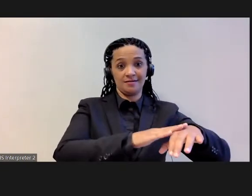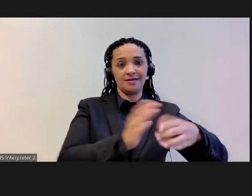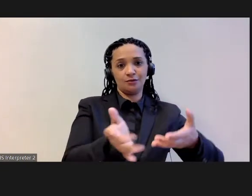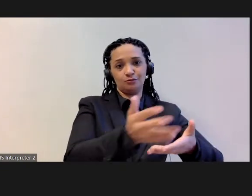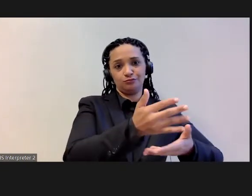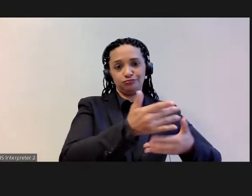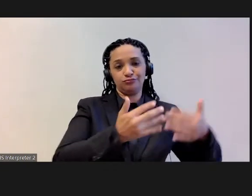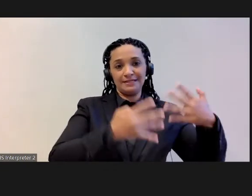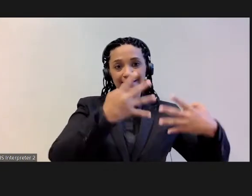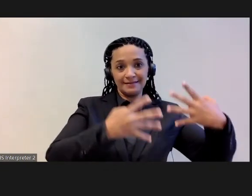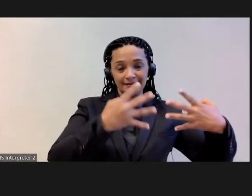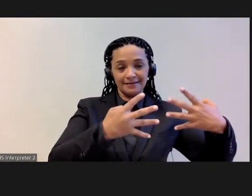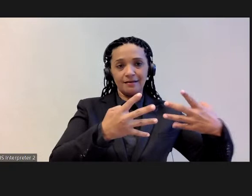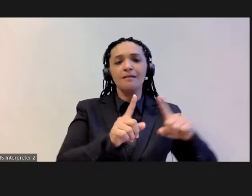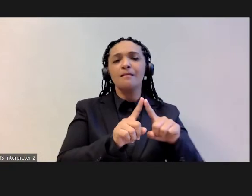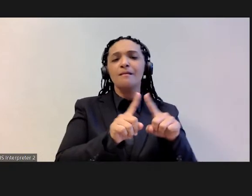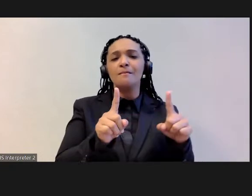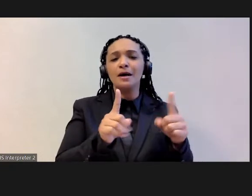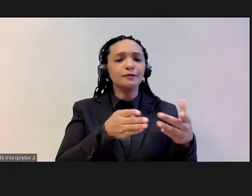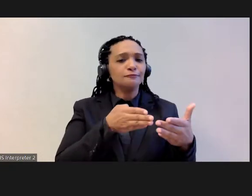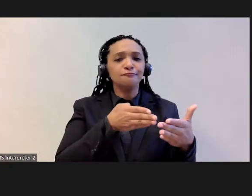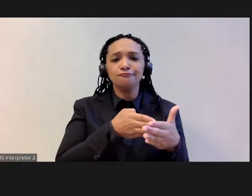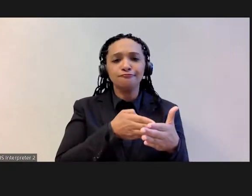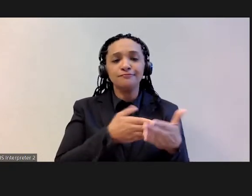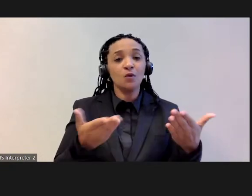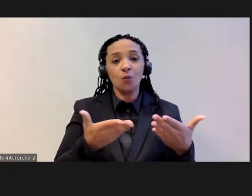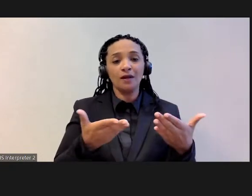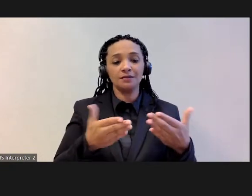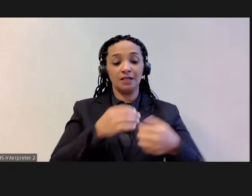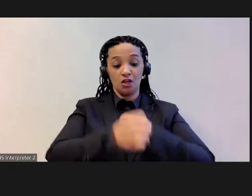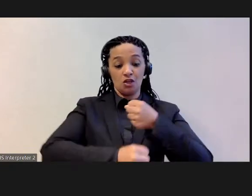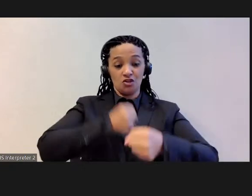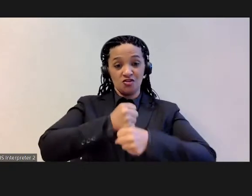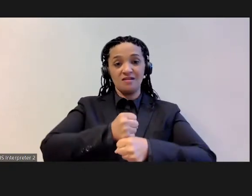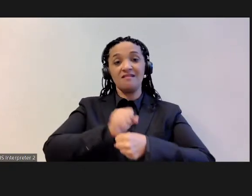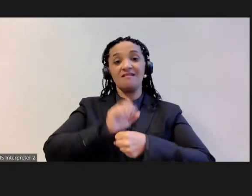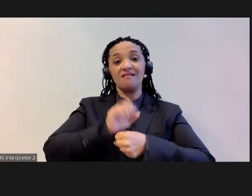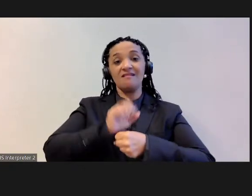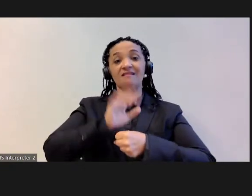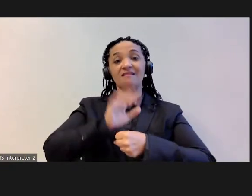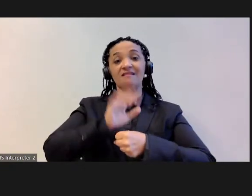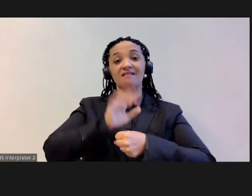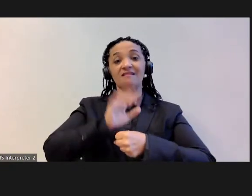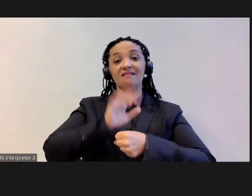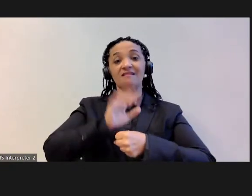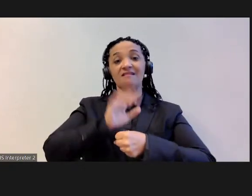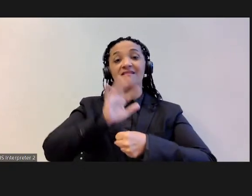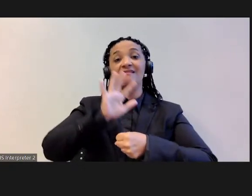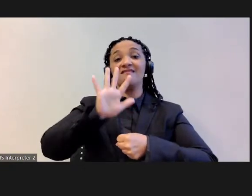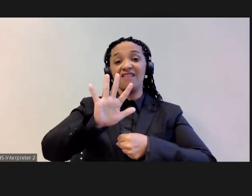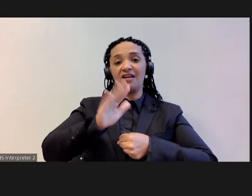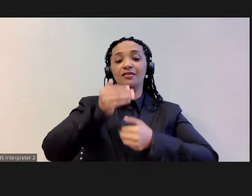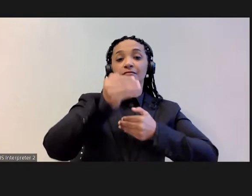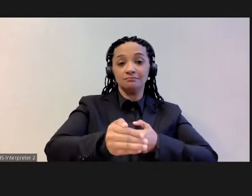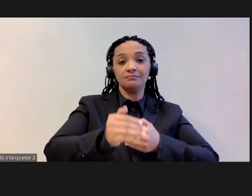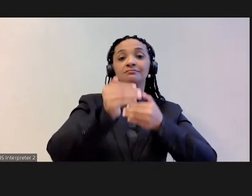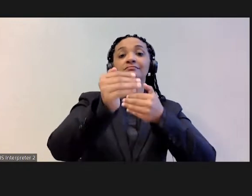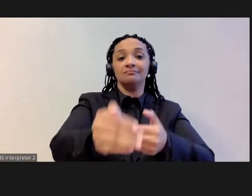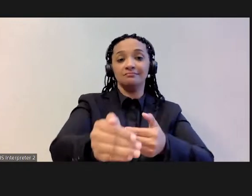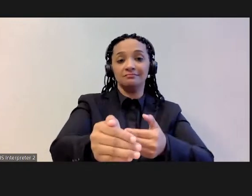that these types of data collections are done every 5 to 10 years. That is even in the best of